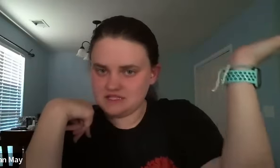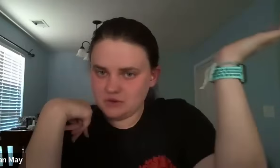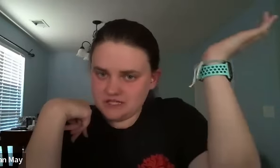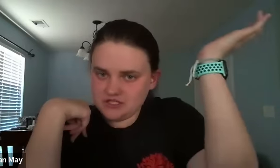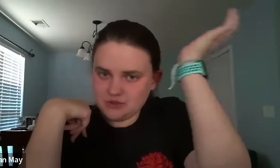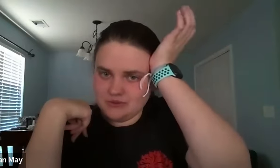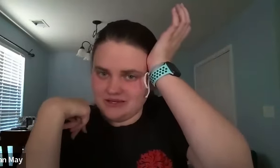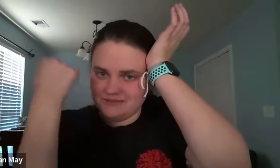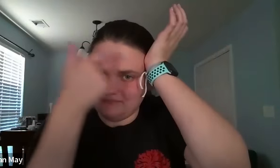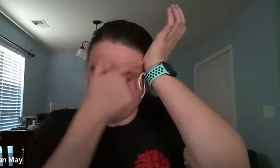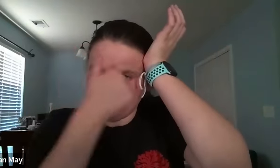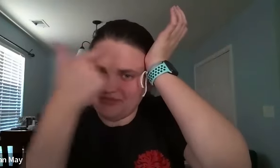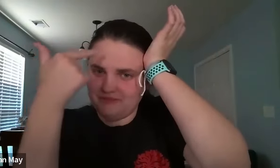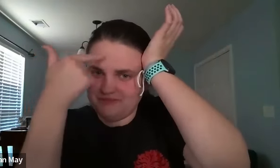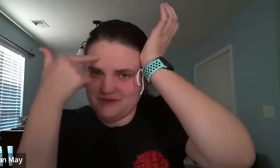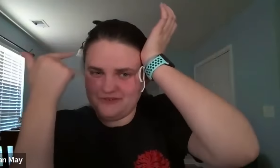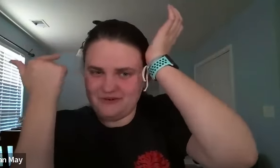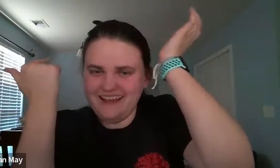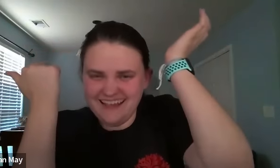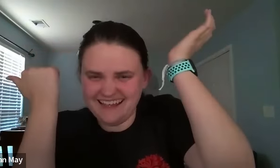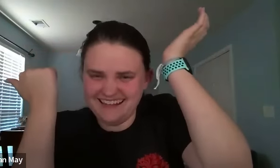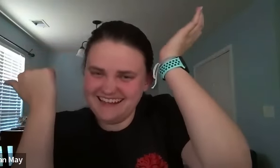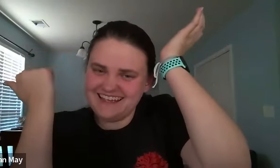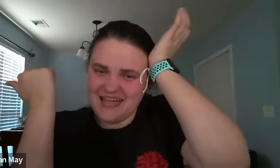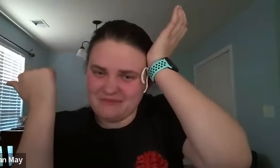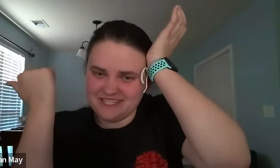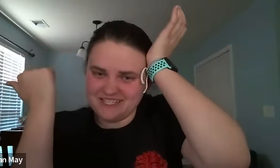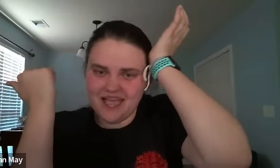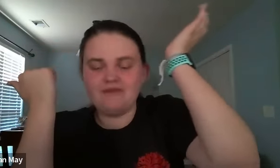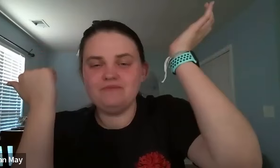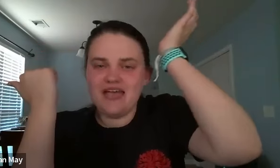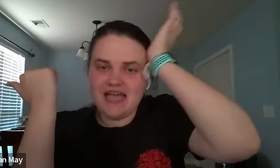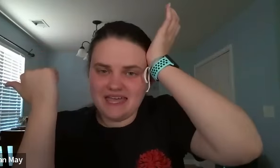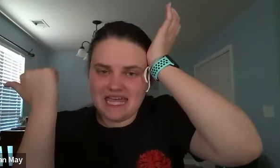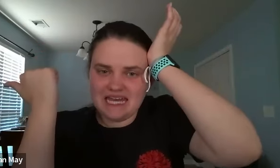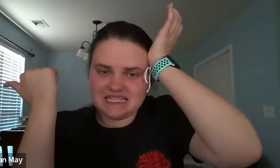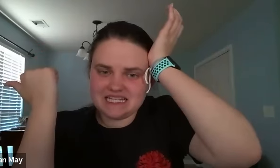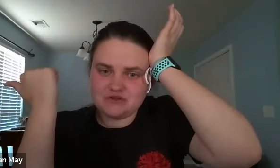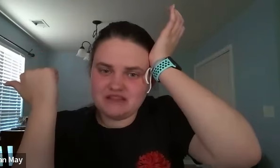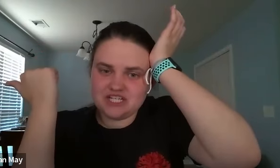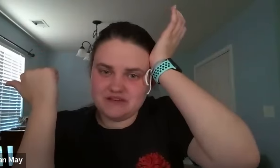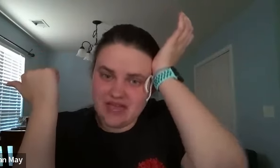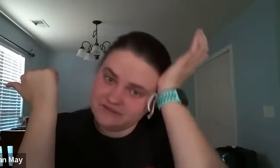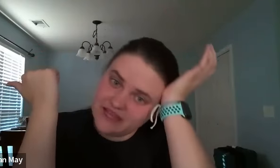going to kind of thump you in the forehead. Cabbage. Yeah. And it's because of the relation of head of